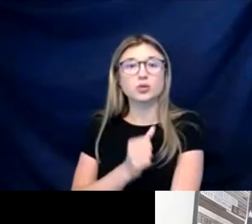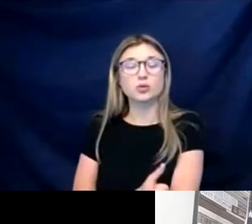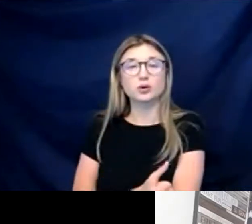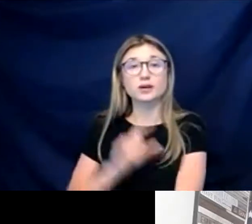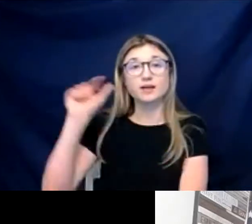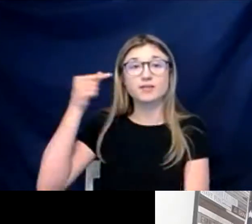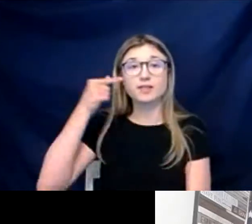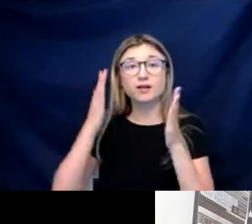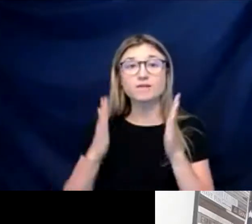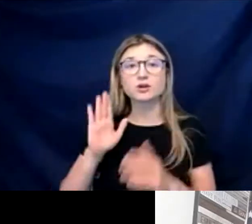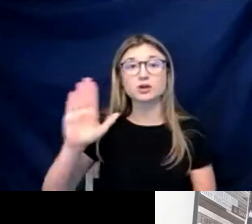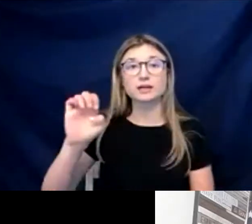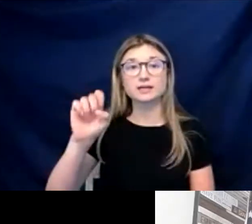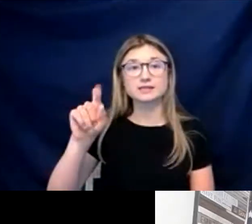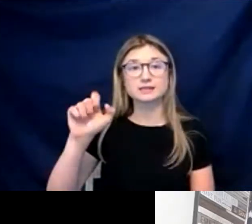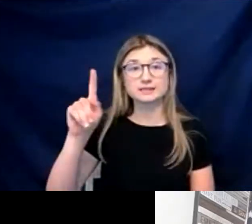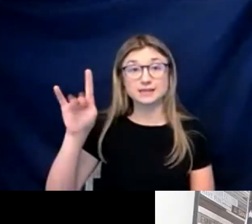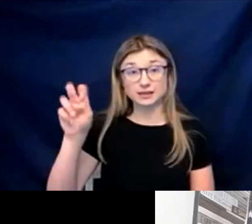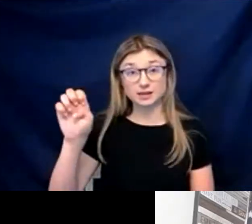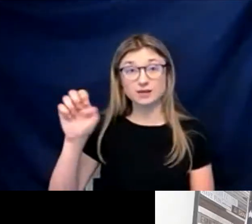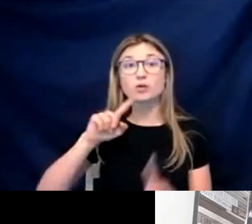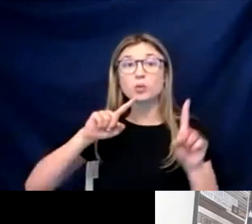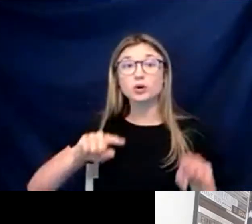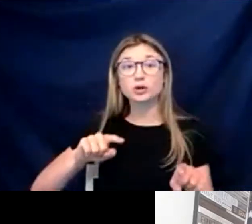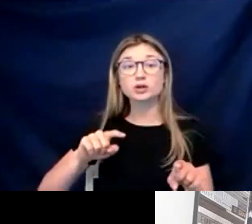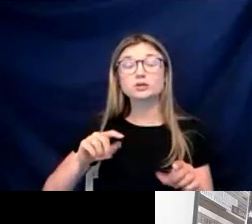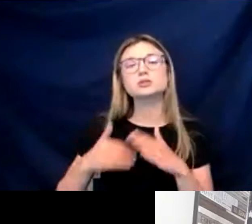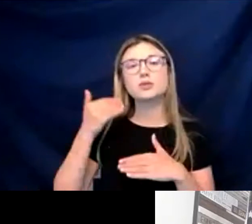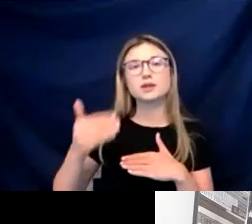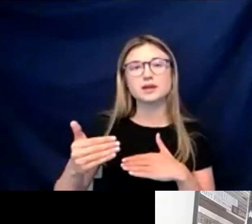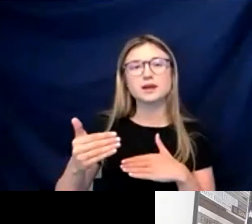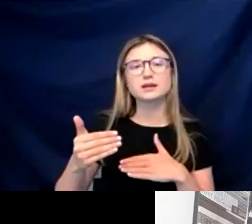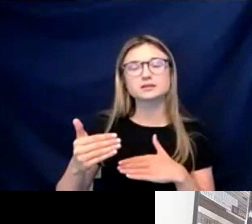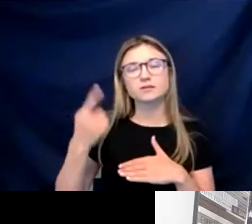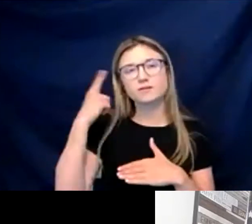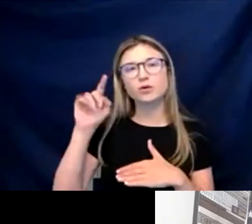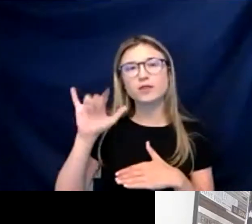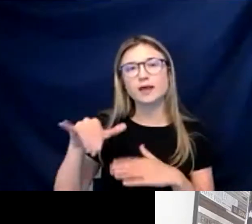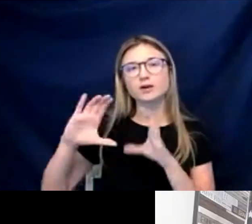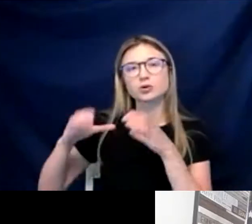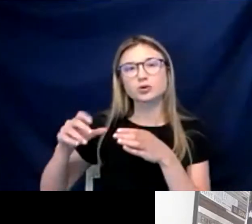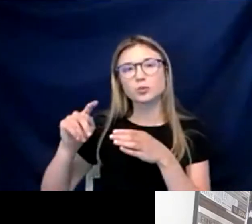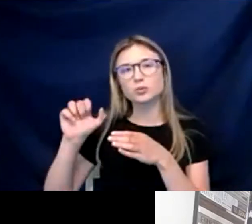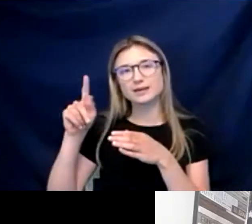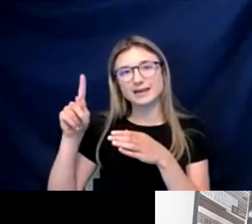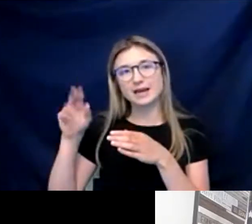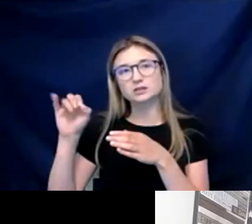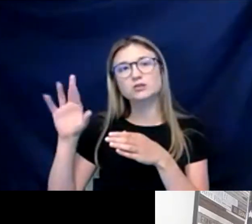governor. And so that would be the next step for that task force. And hopefully we can get that done next